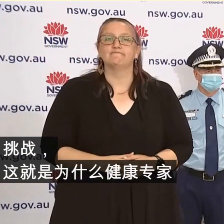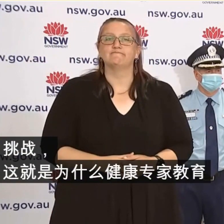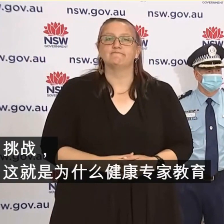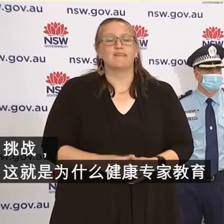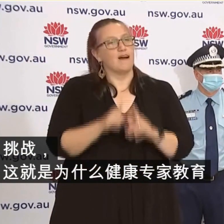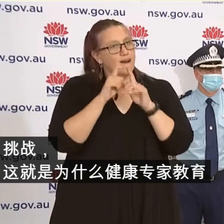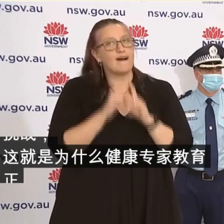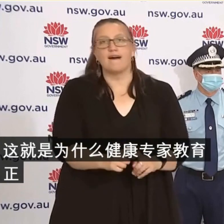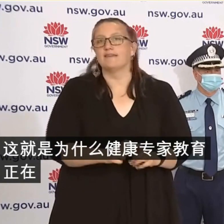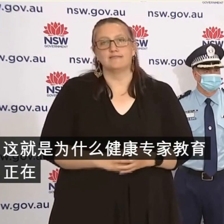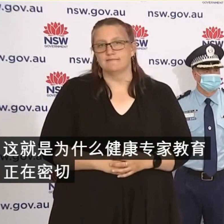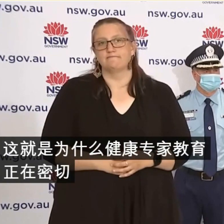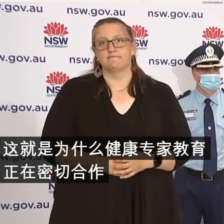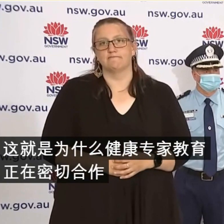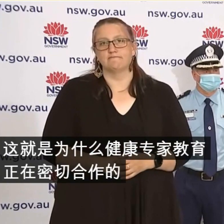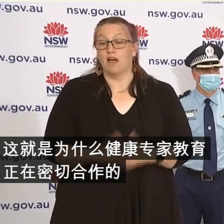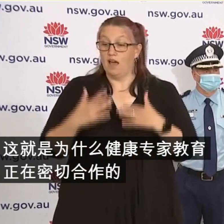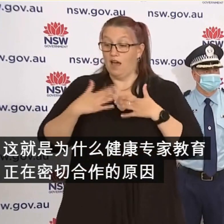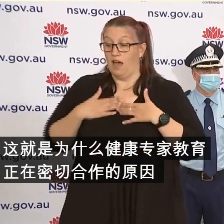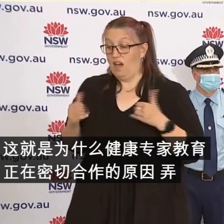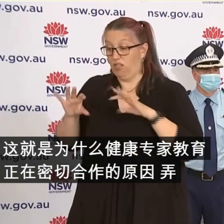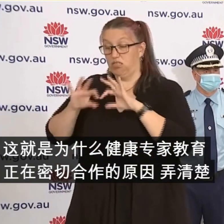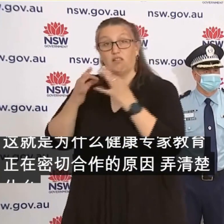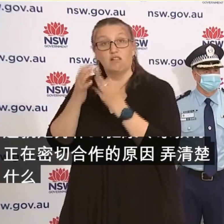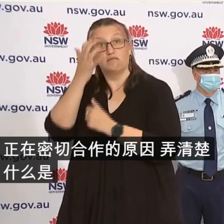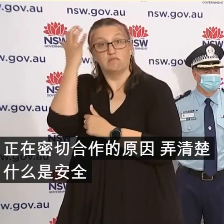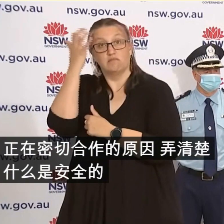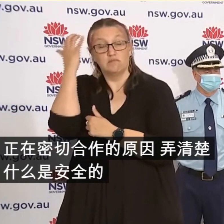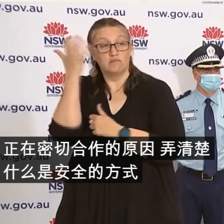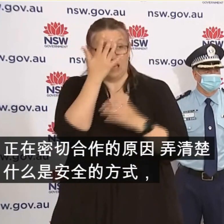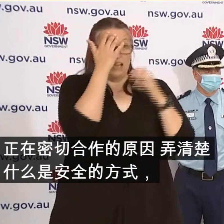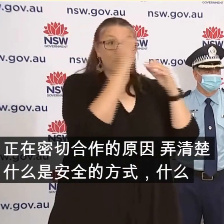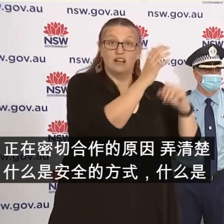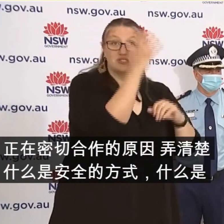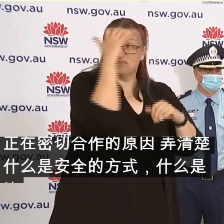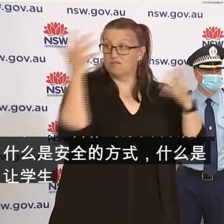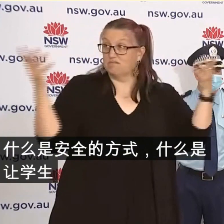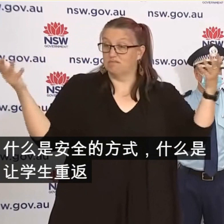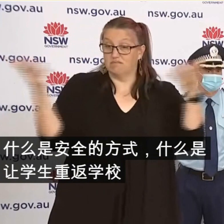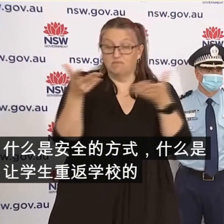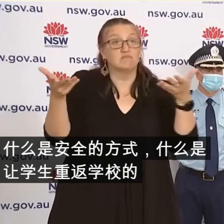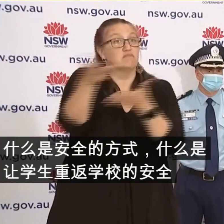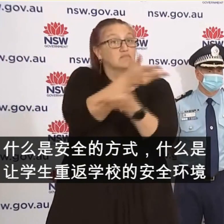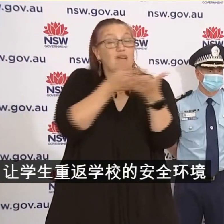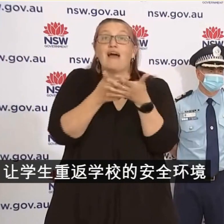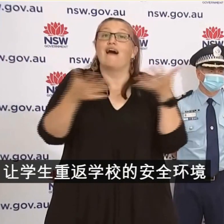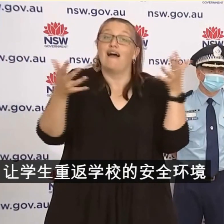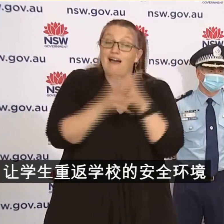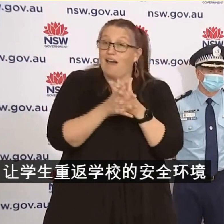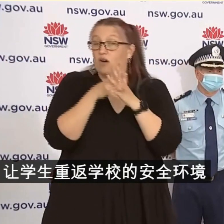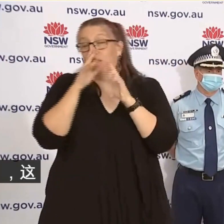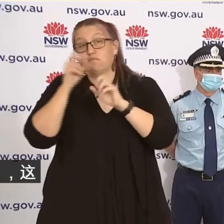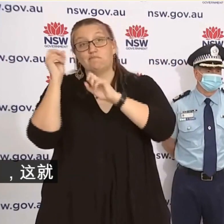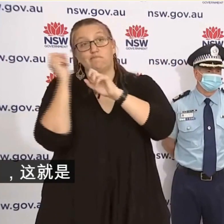health experts, education are working closely together to work out what is a safe way and what is a safe environment to get students back to